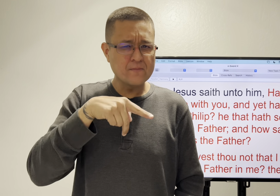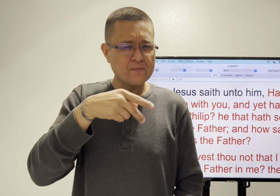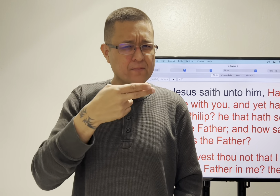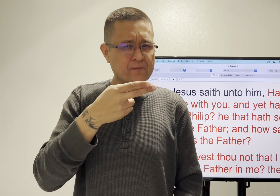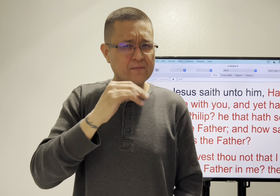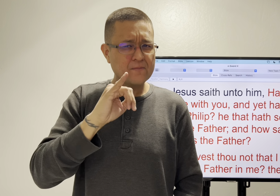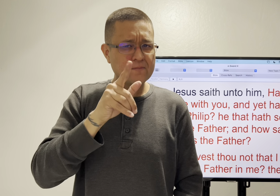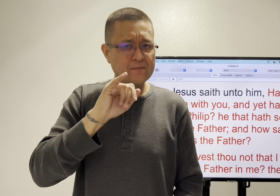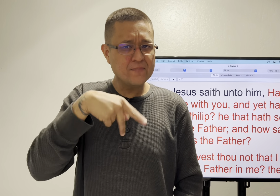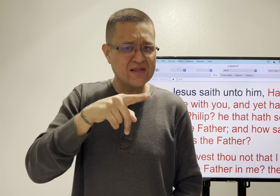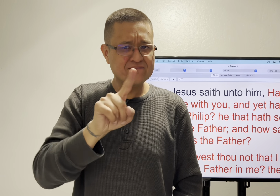Philip,